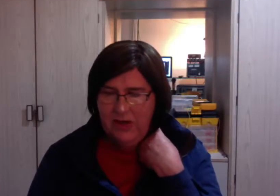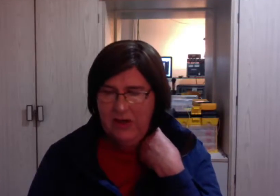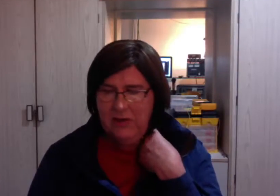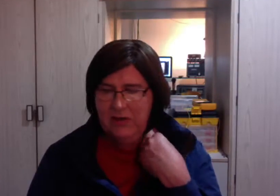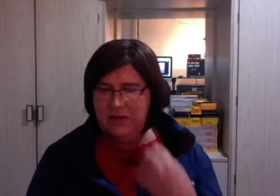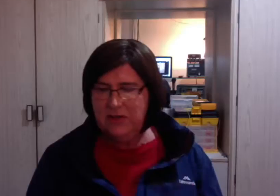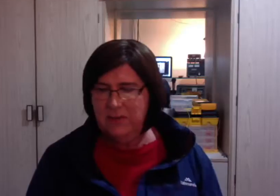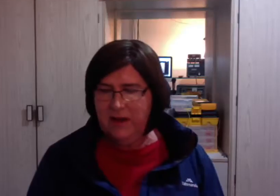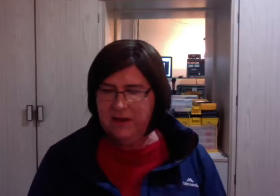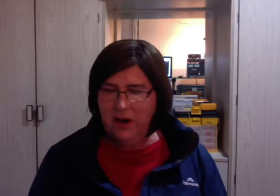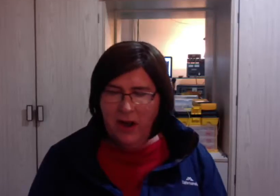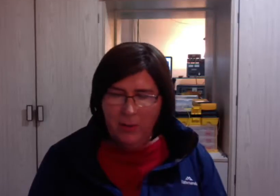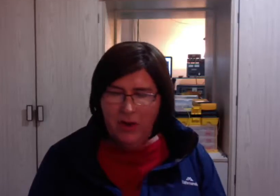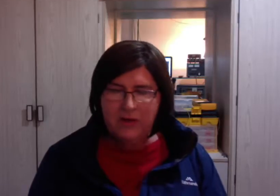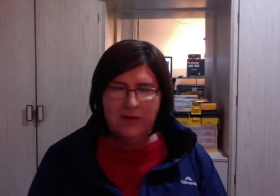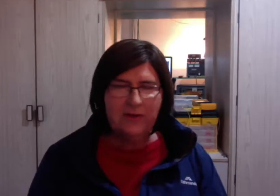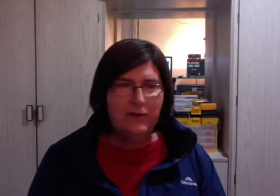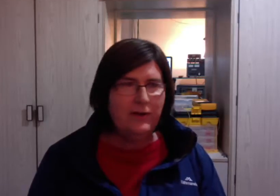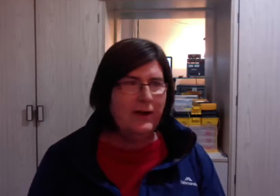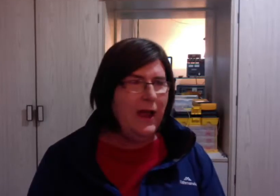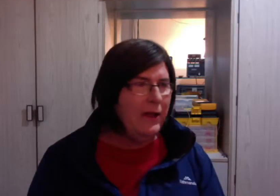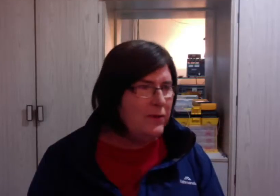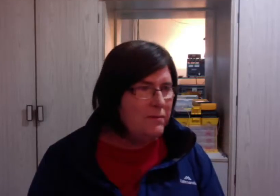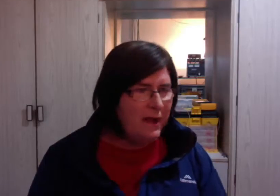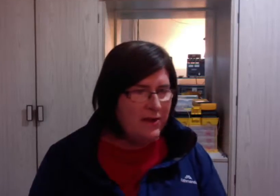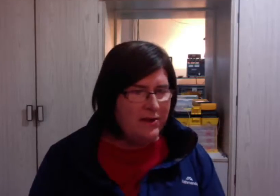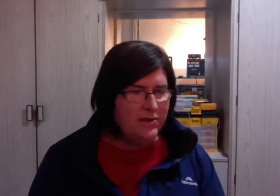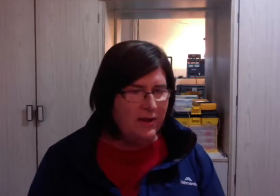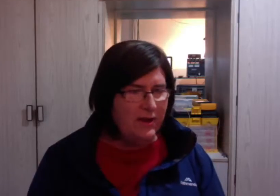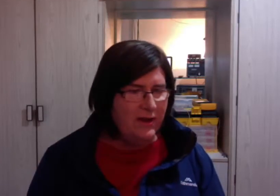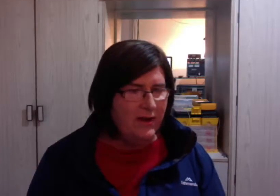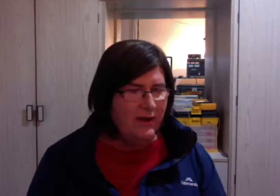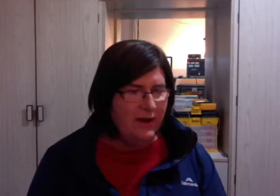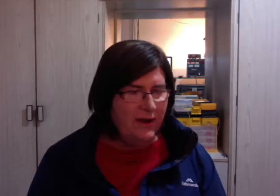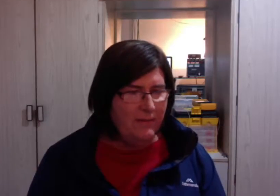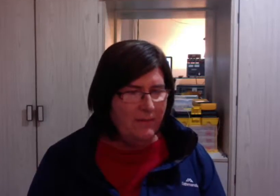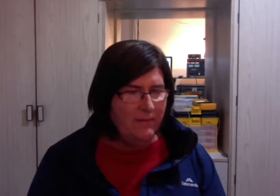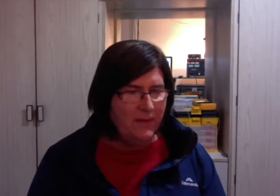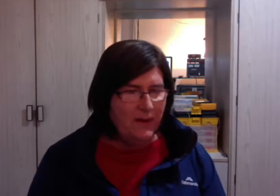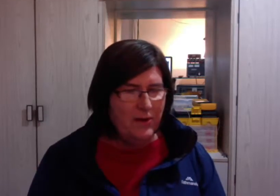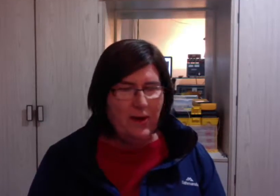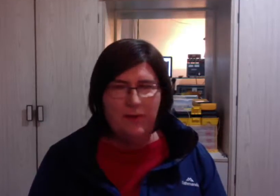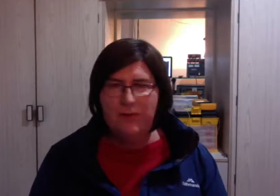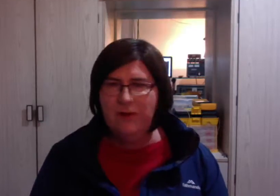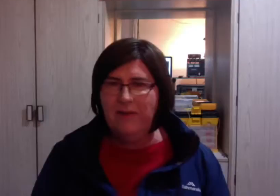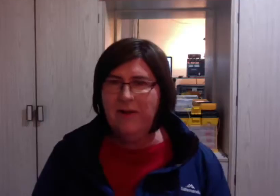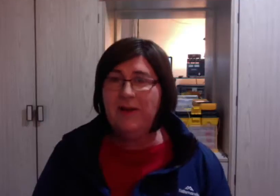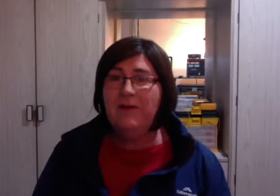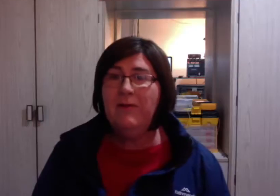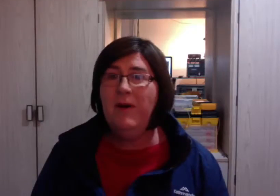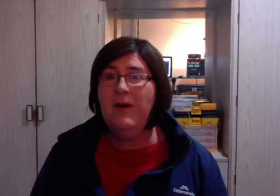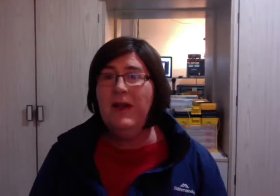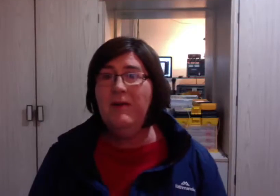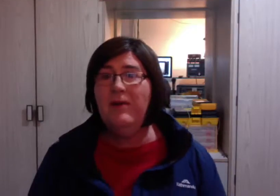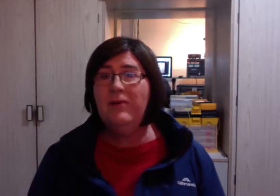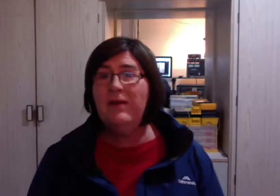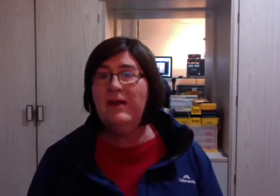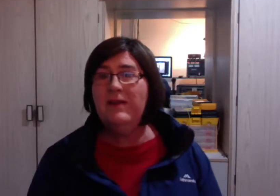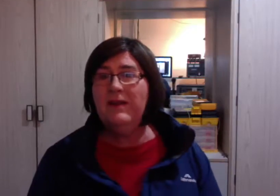any questions about tyre pressures or how you manage, you know, travelling in remoter areas or anything like